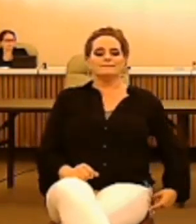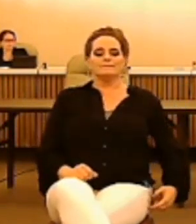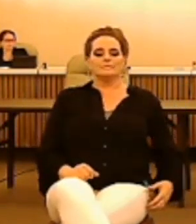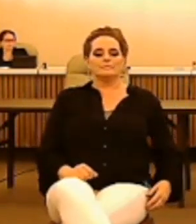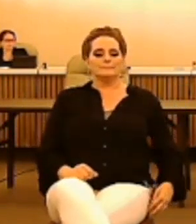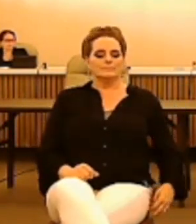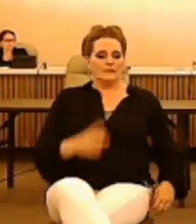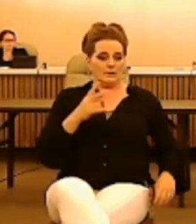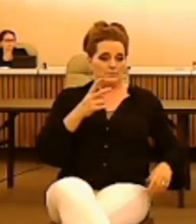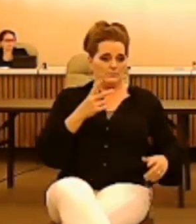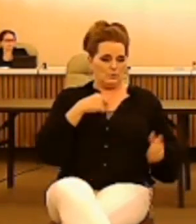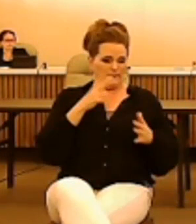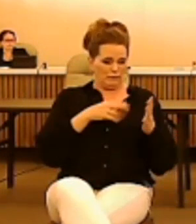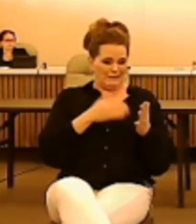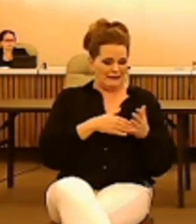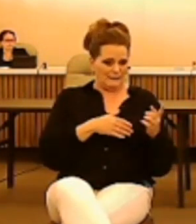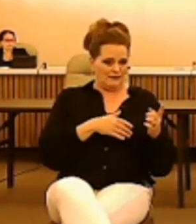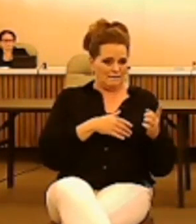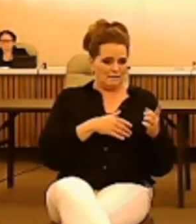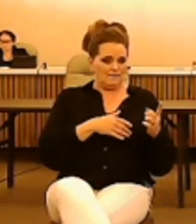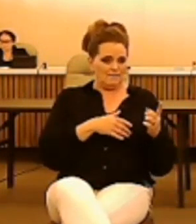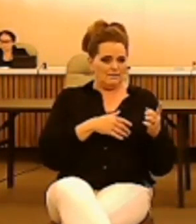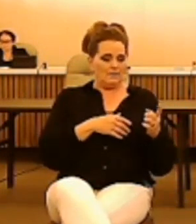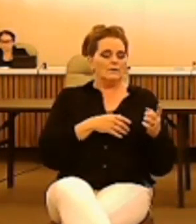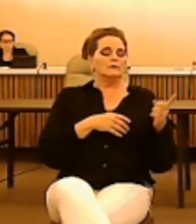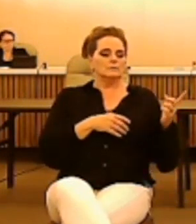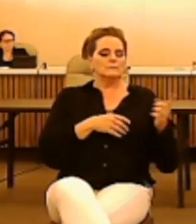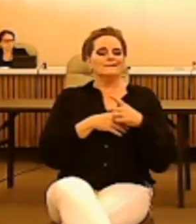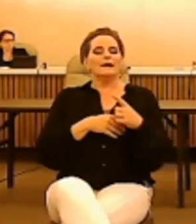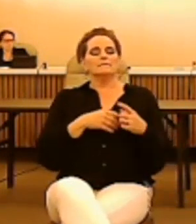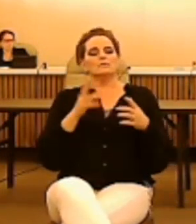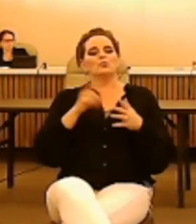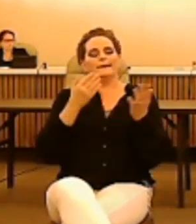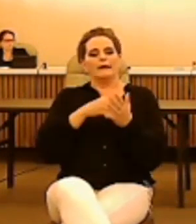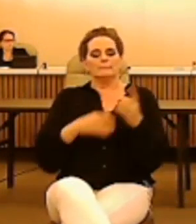You want me to read it to the end? Go ahead. Yeah, let's do it again.